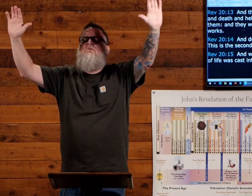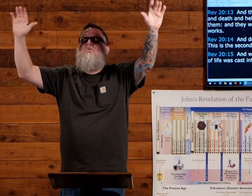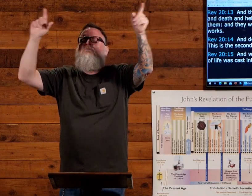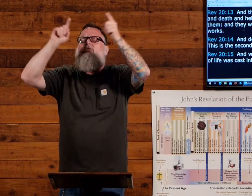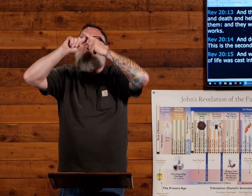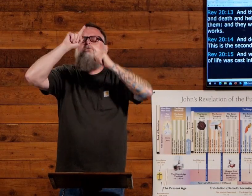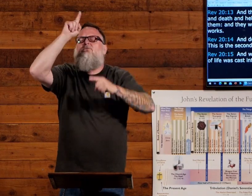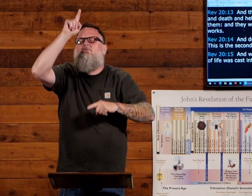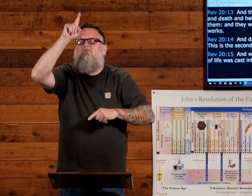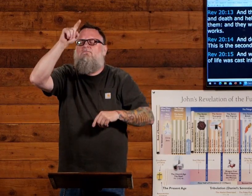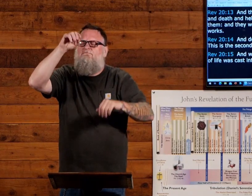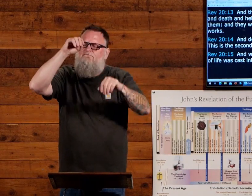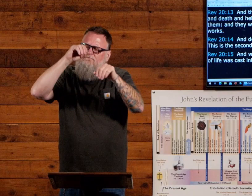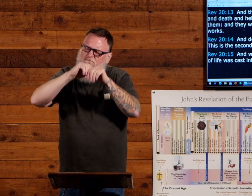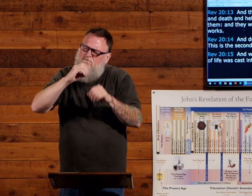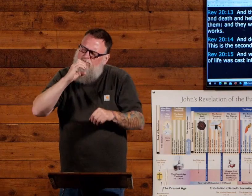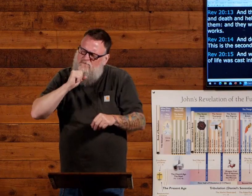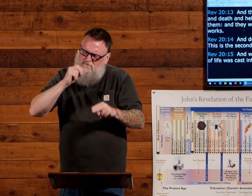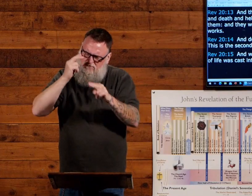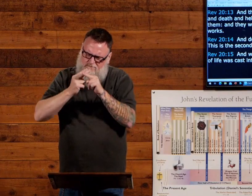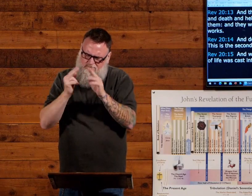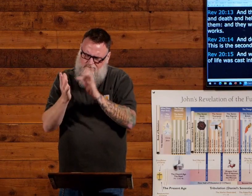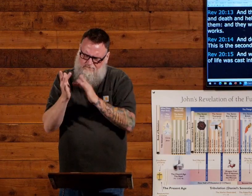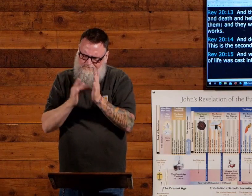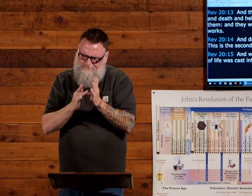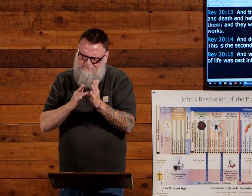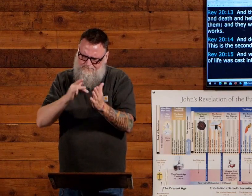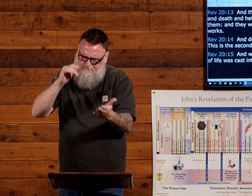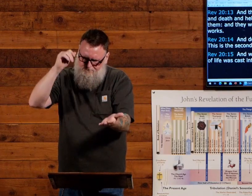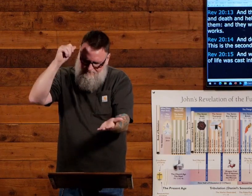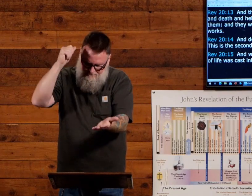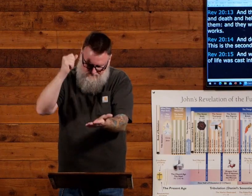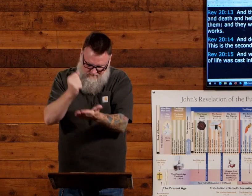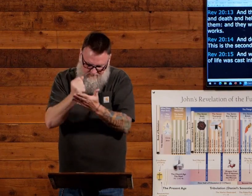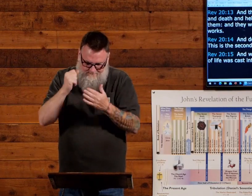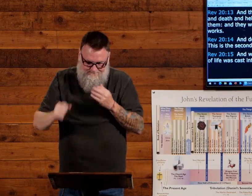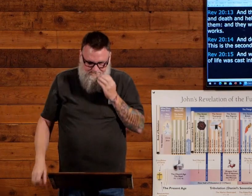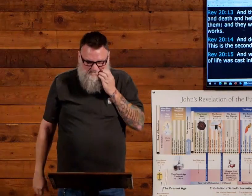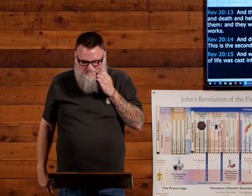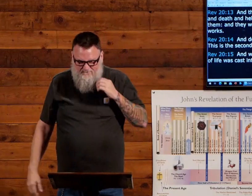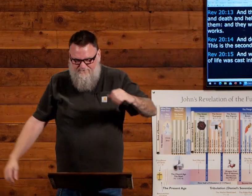We give everything to you in your precious name. Amen. Amen.